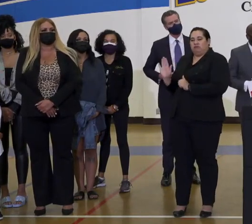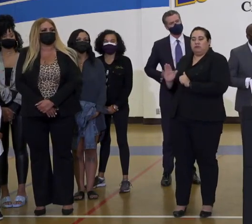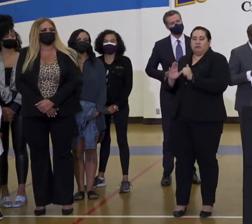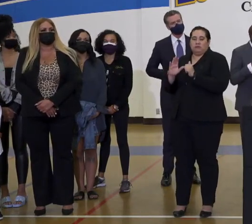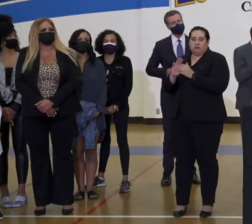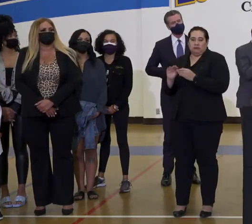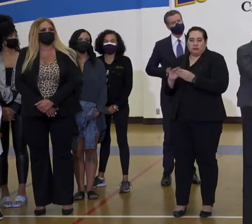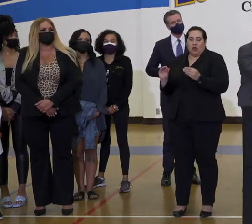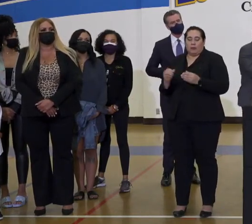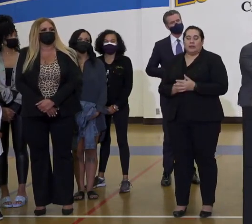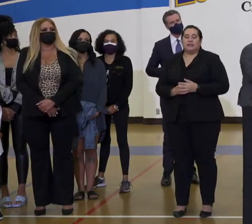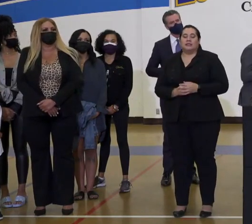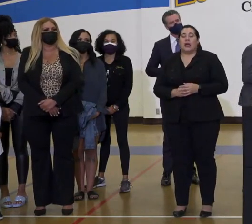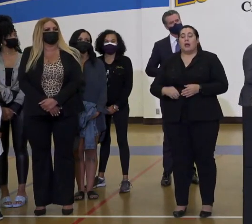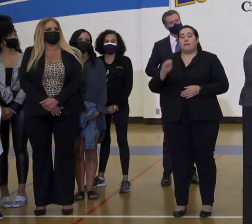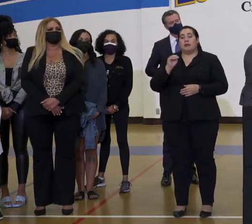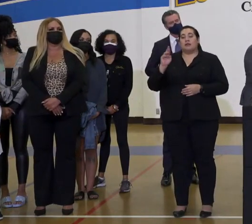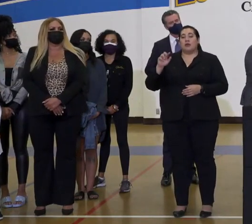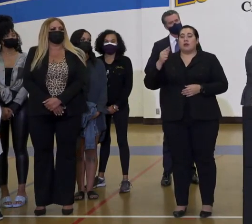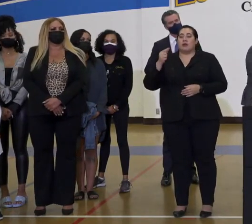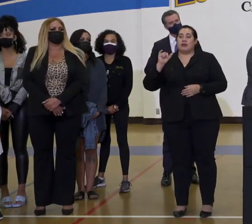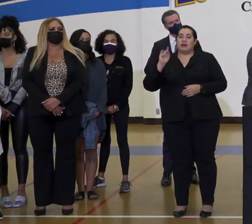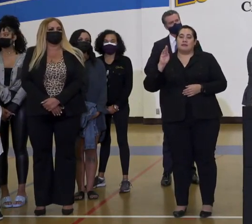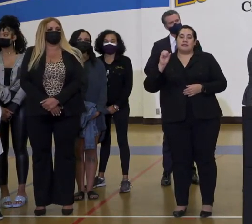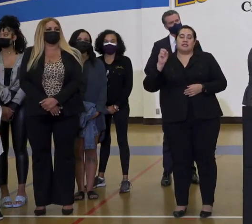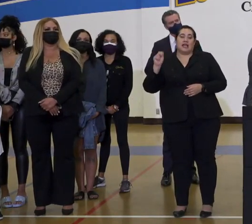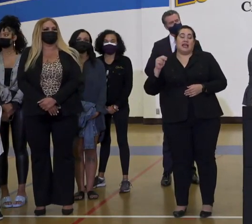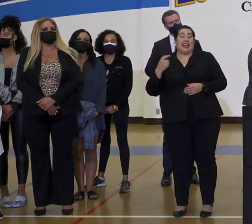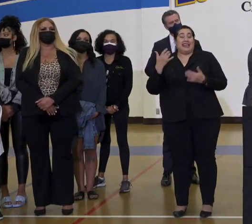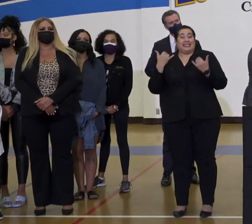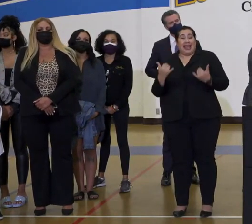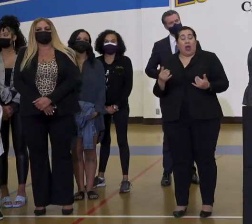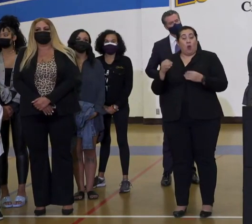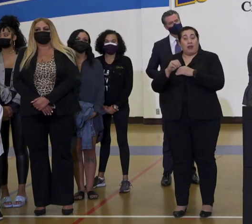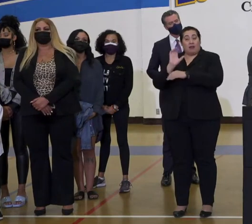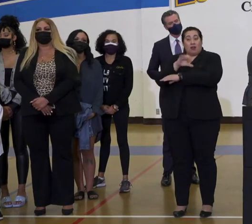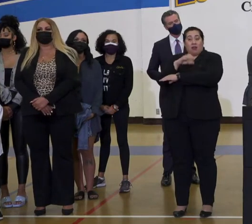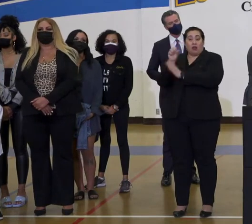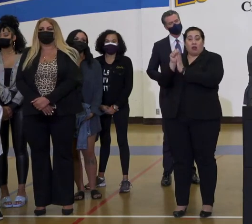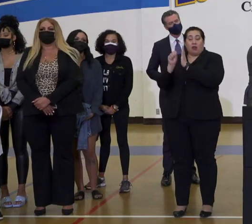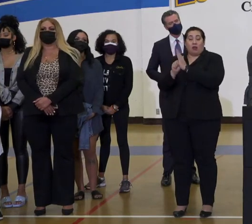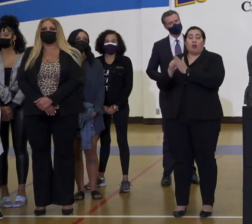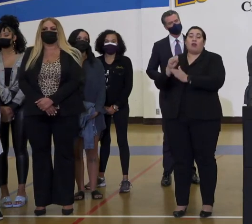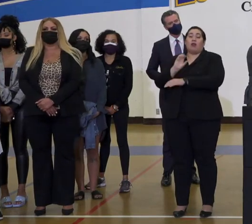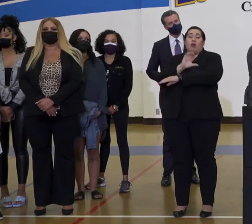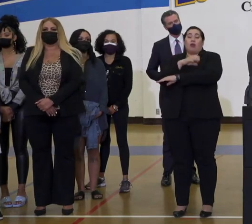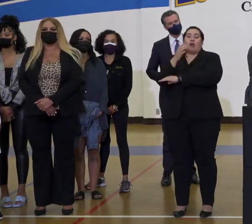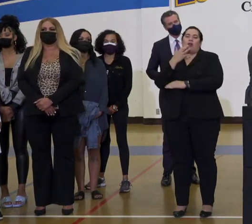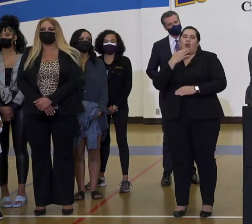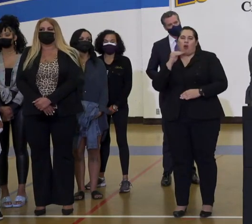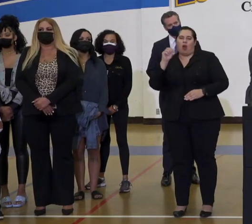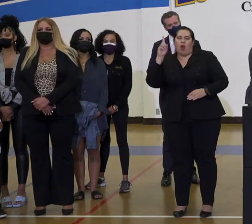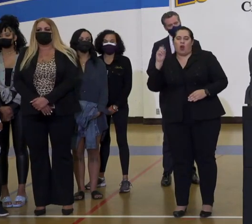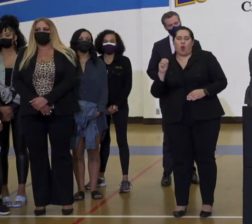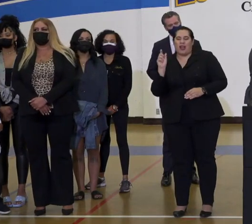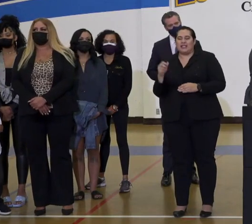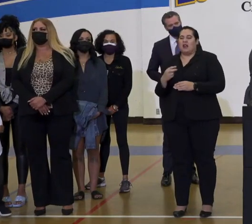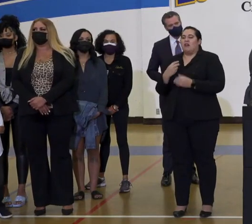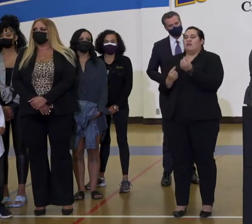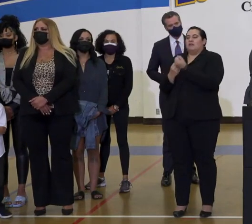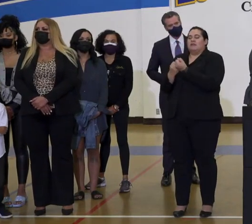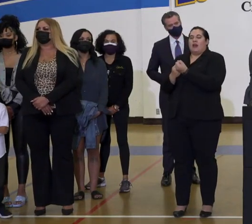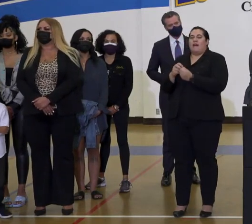bill. Mr. Gibson, as we speak, is now in Colorado, being a voice for California Vice Chair